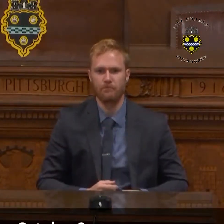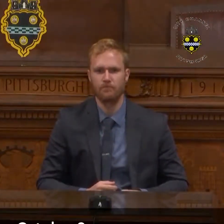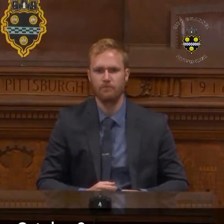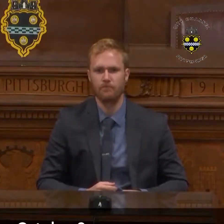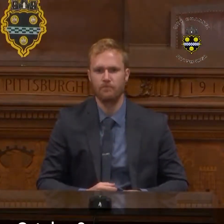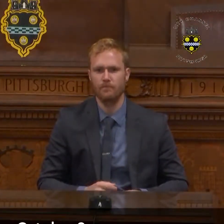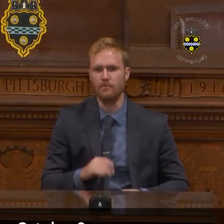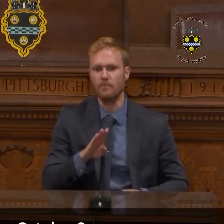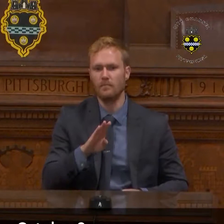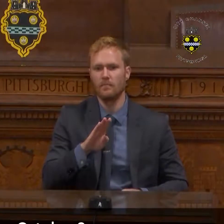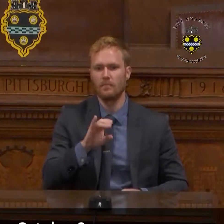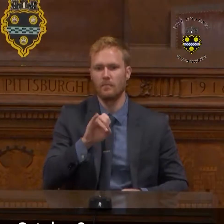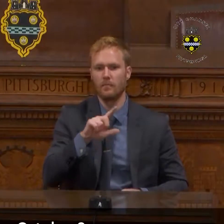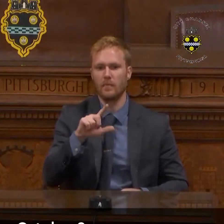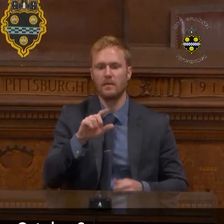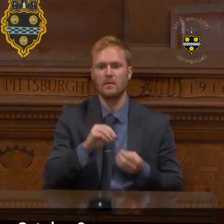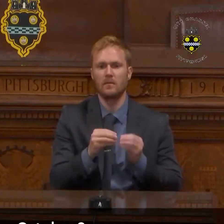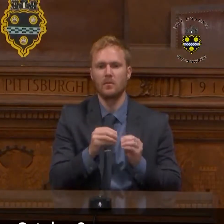Bill number